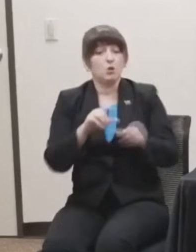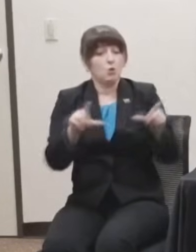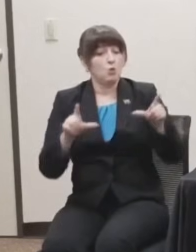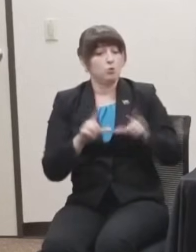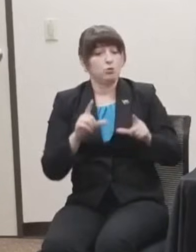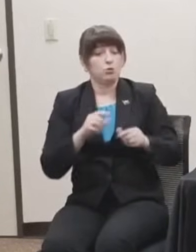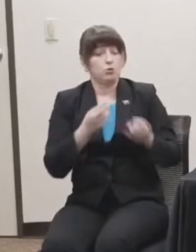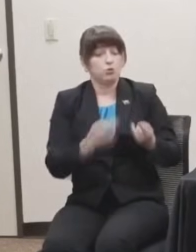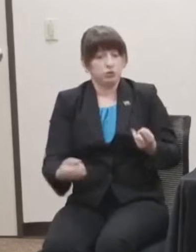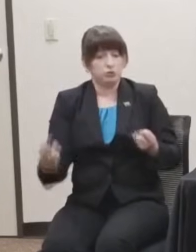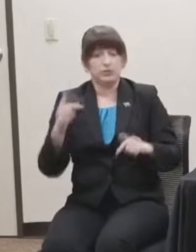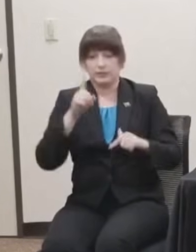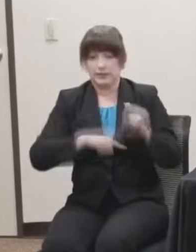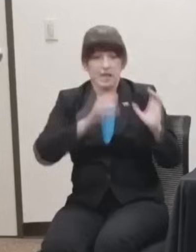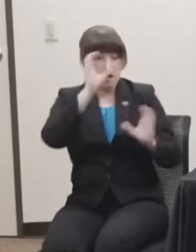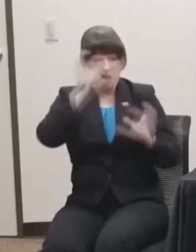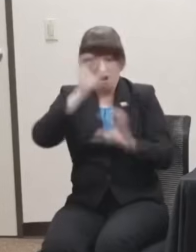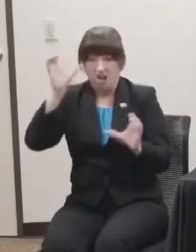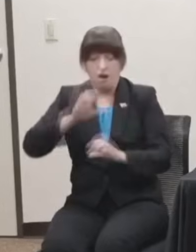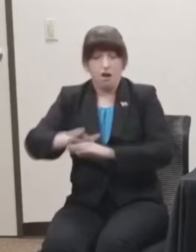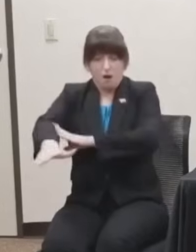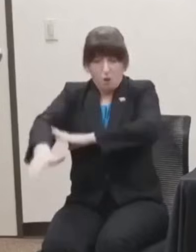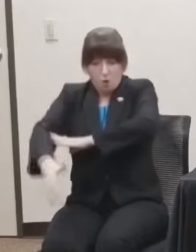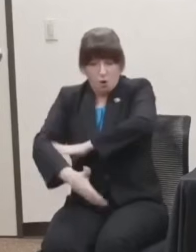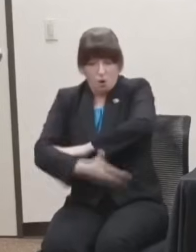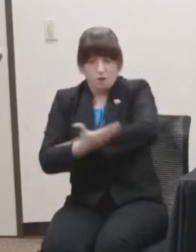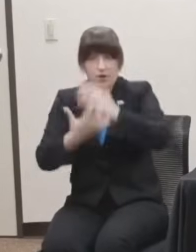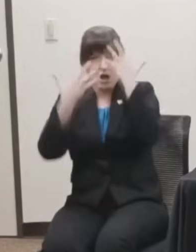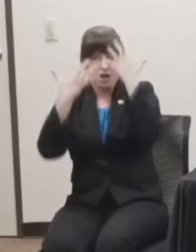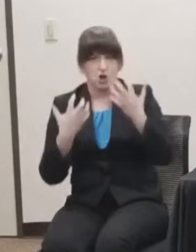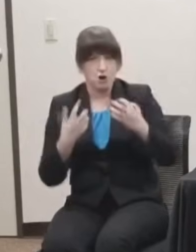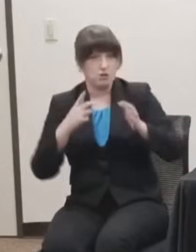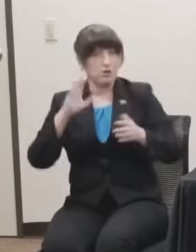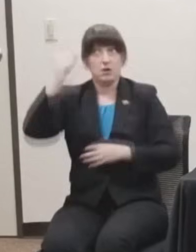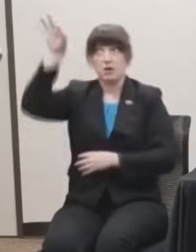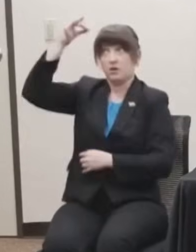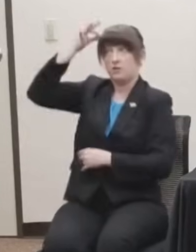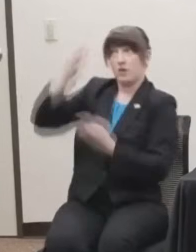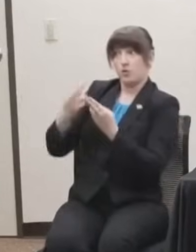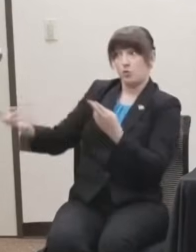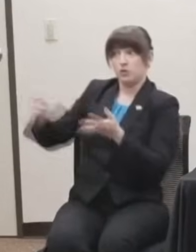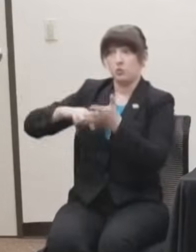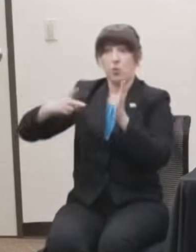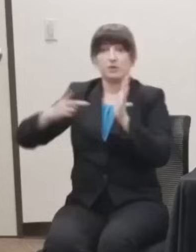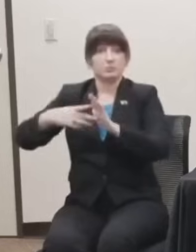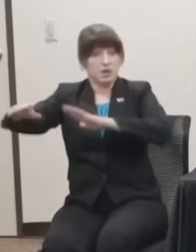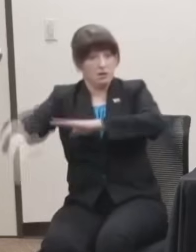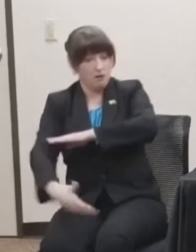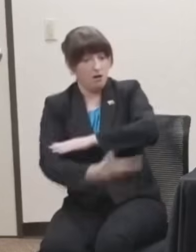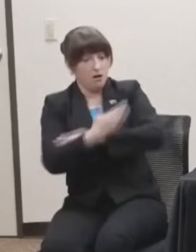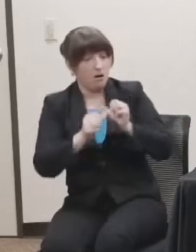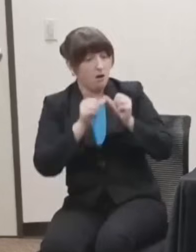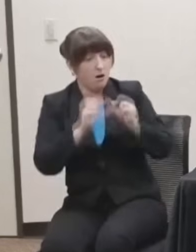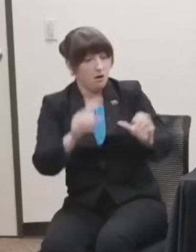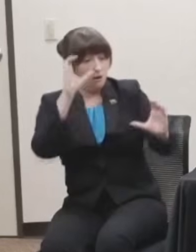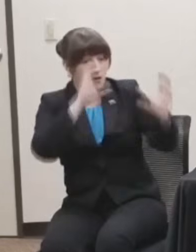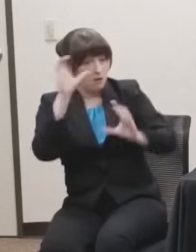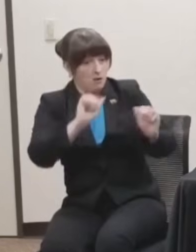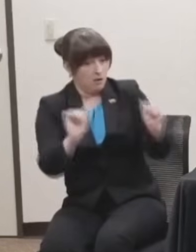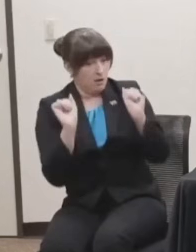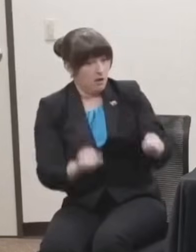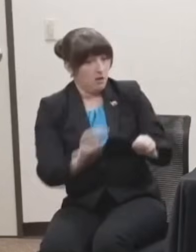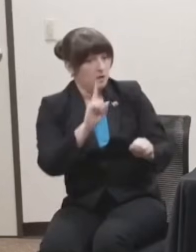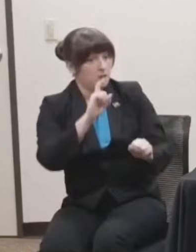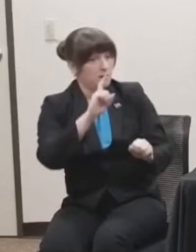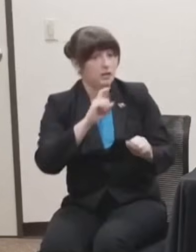federal disaster declaration mean that we have federal resources to continue searching when it's pitch black? Sure. Well, first of all, on